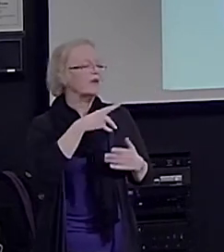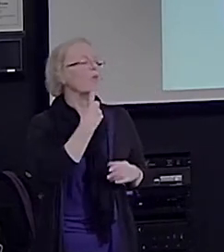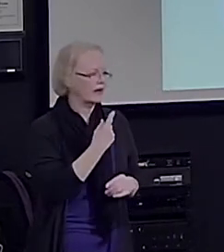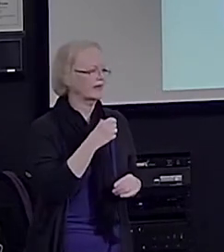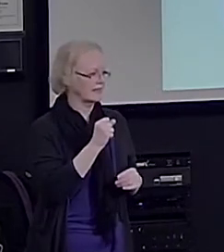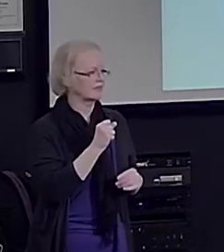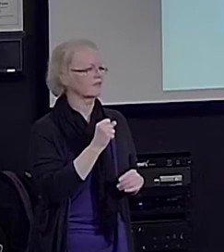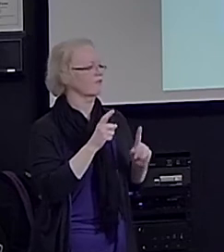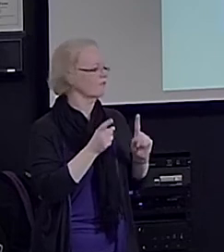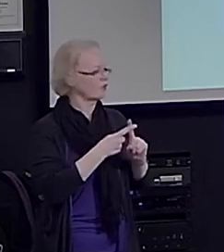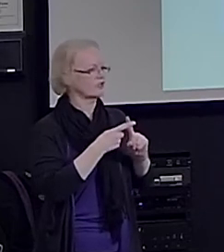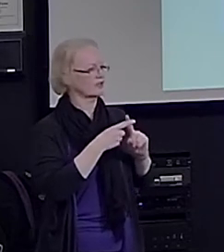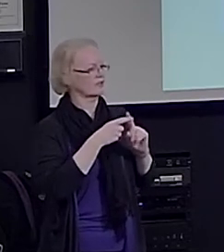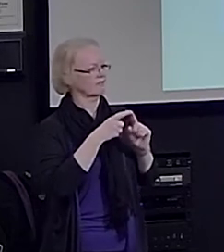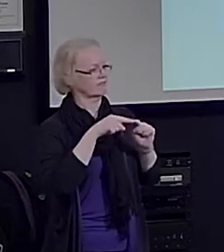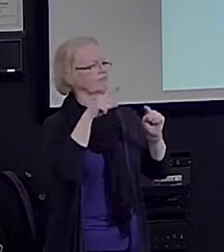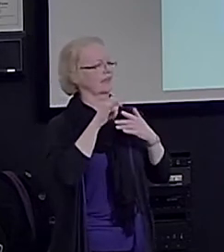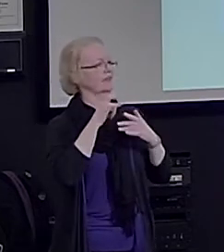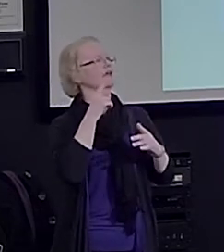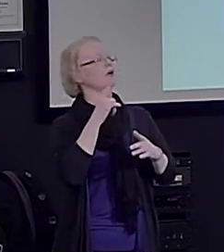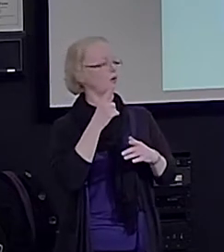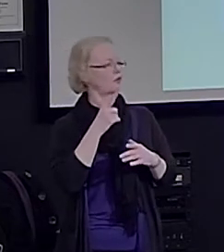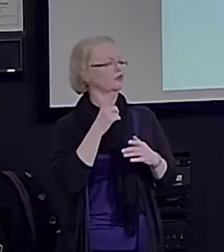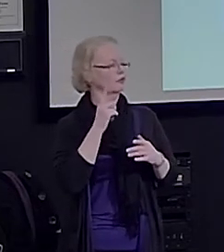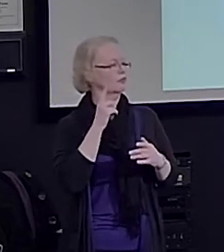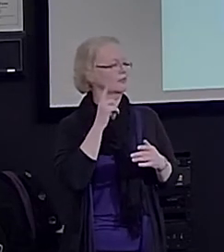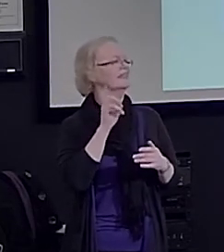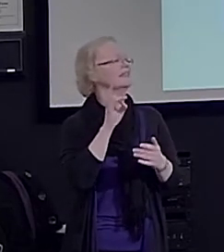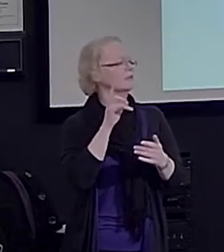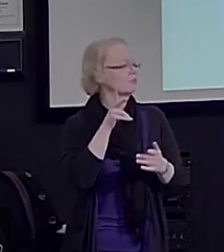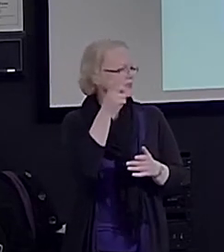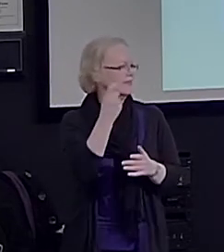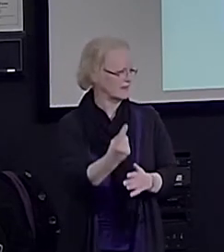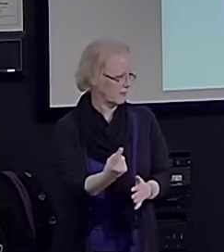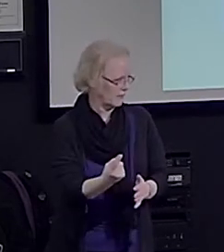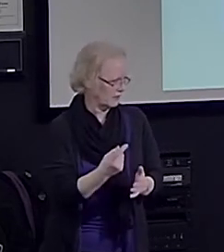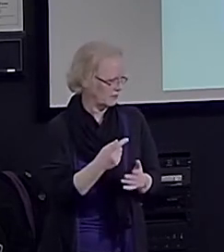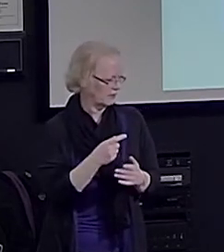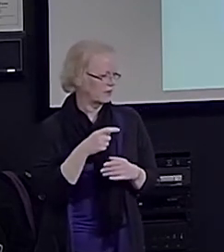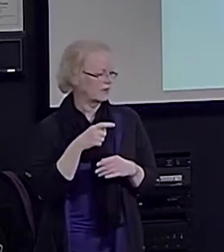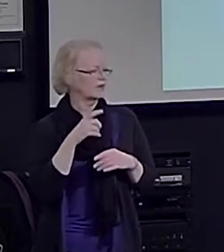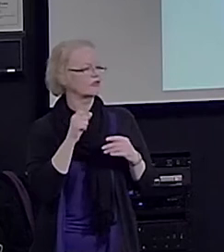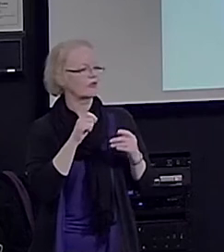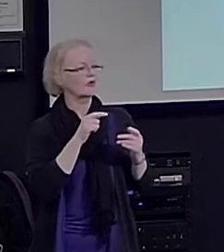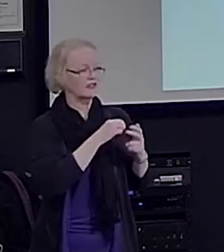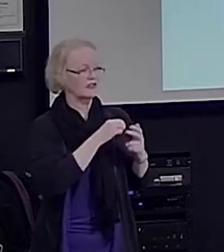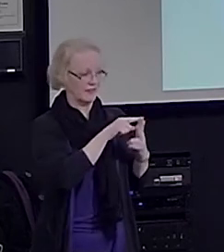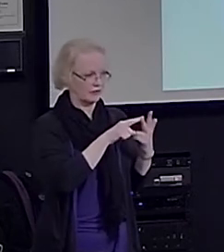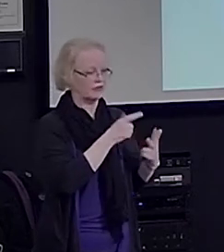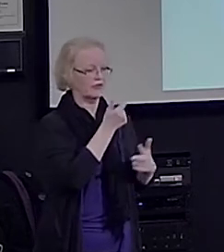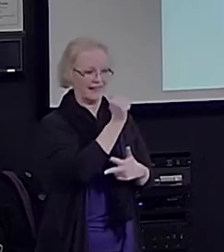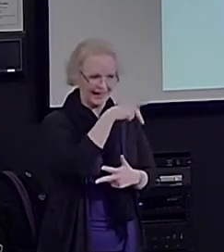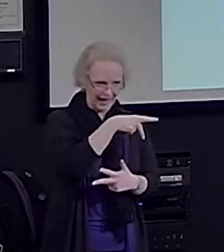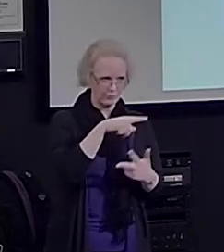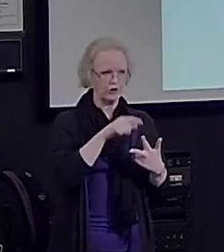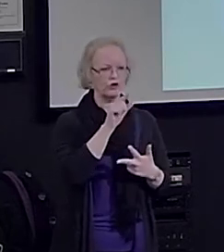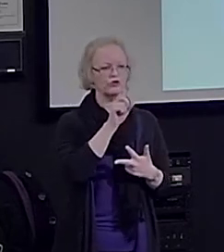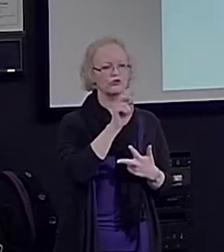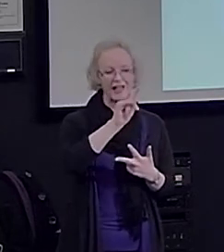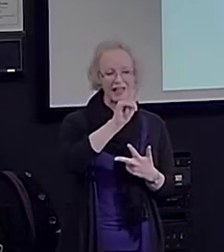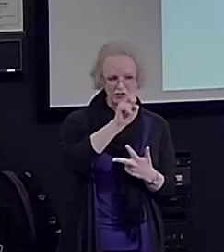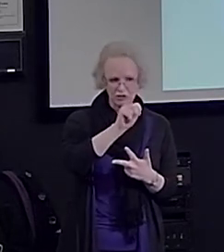has been perceived so each of these three the gap the duration and the frequency is